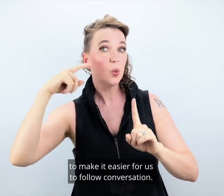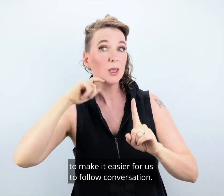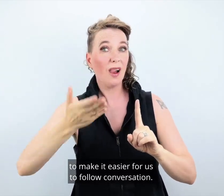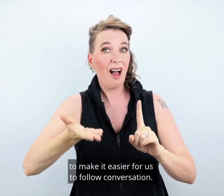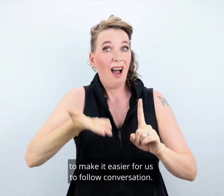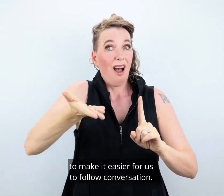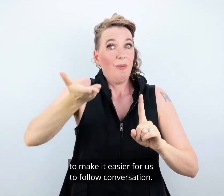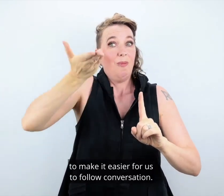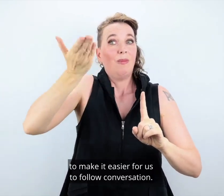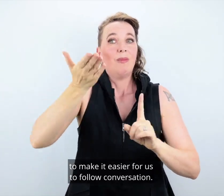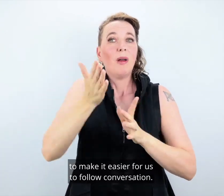us to follow conversation.